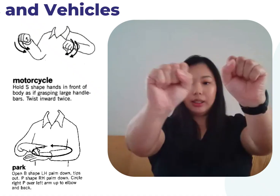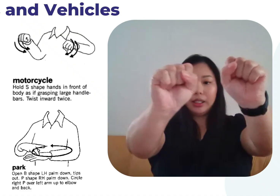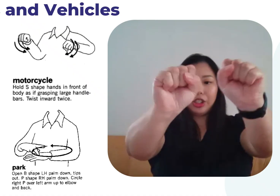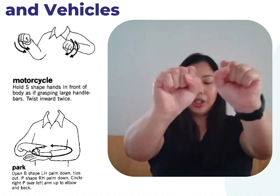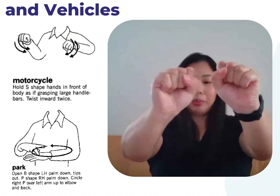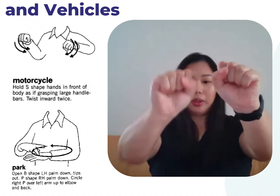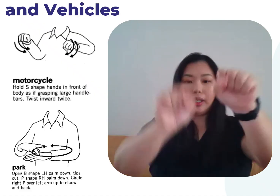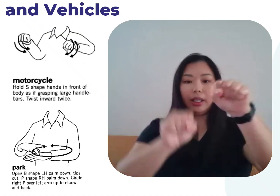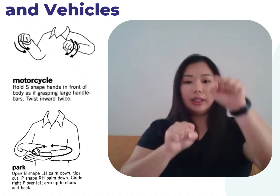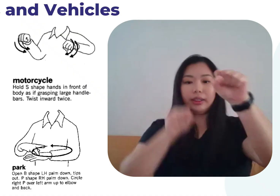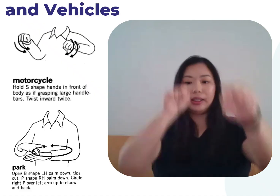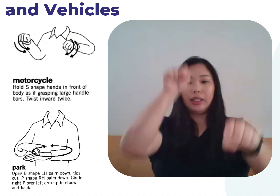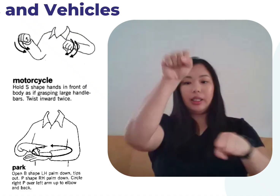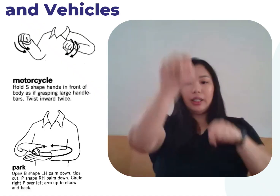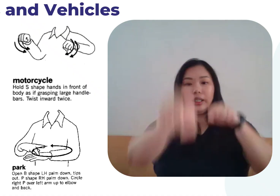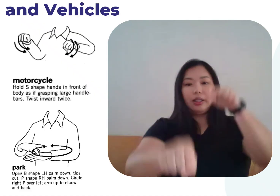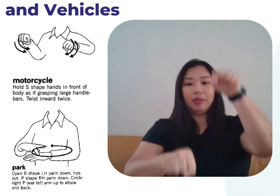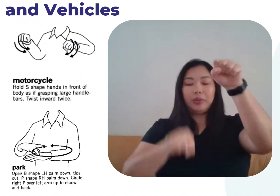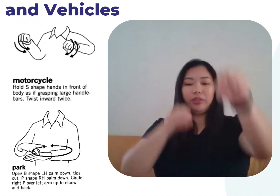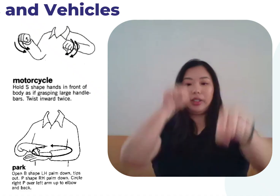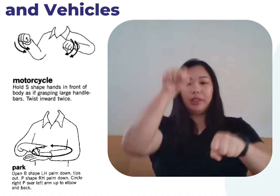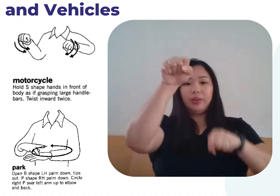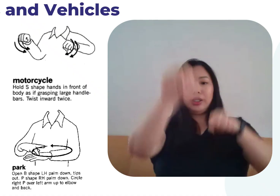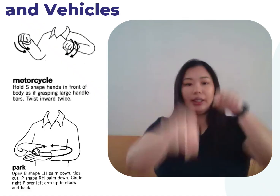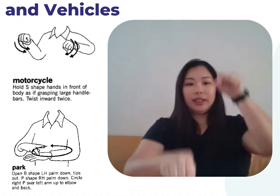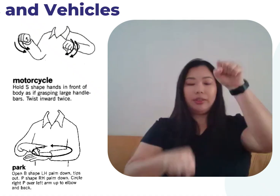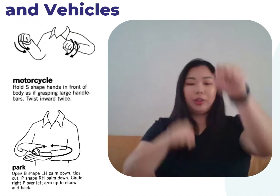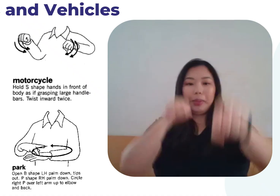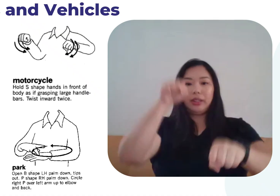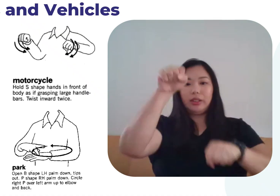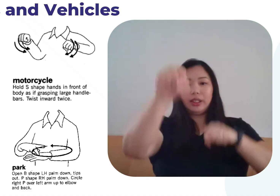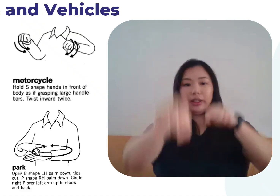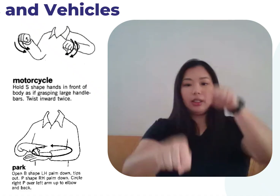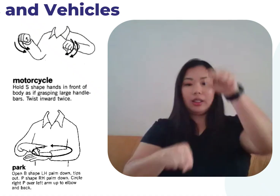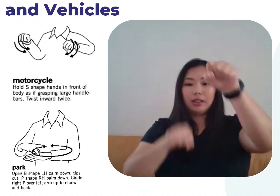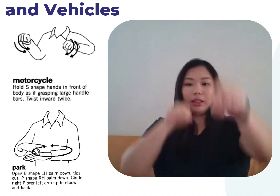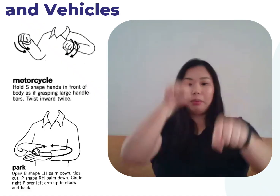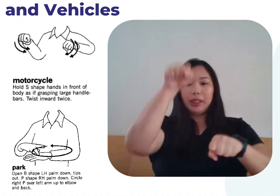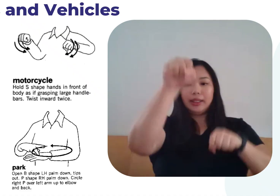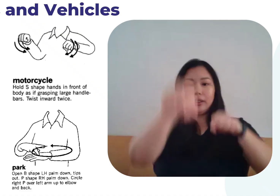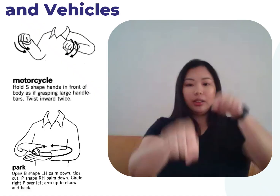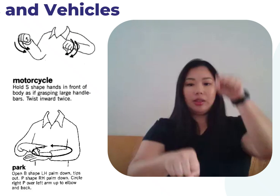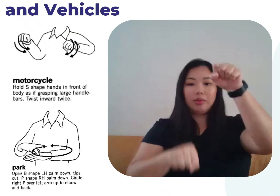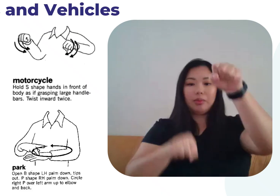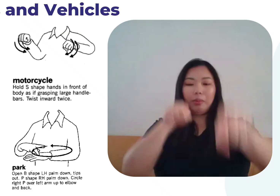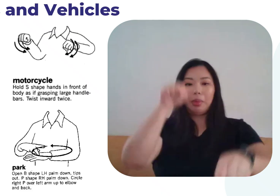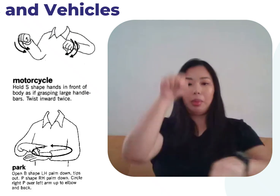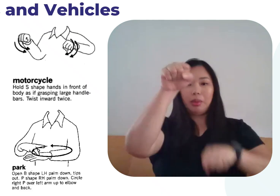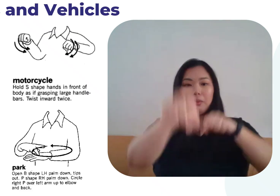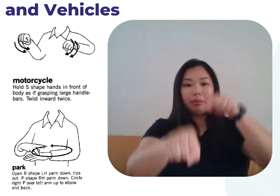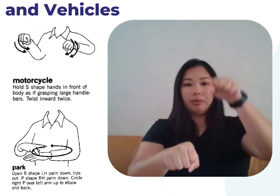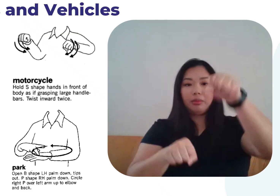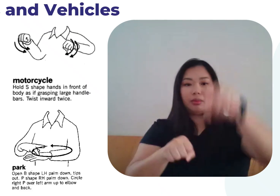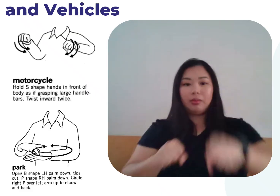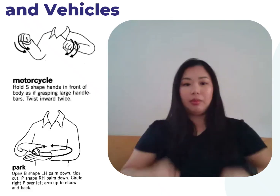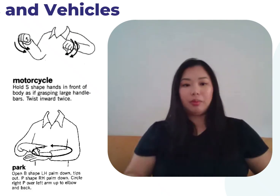Bicycle, S shape both hands, and then move outwards as if you're pedaling. Bicycle.